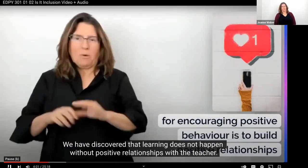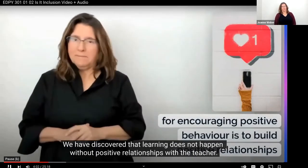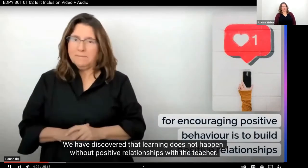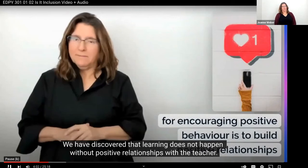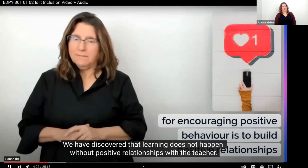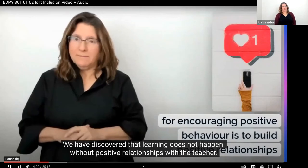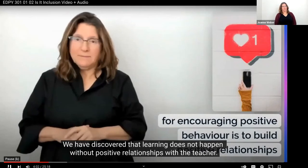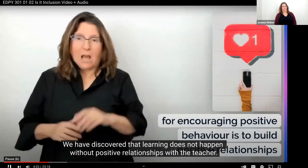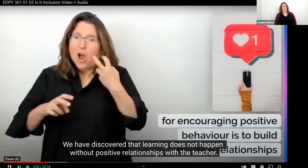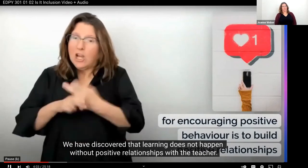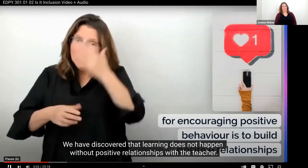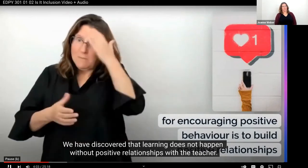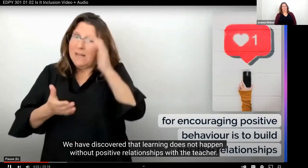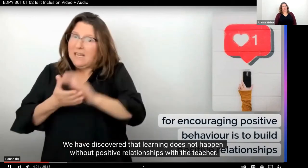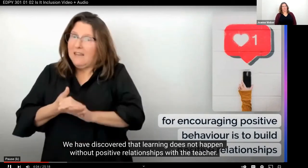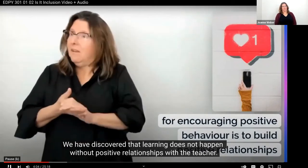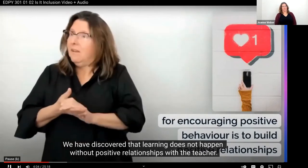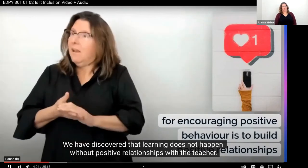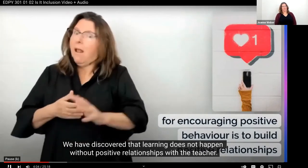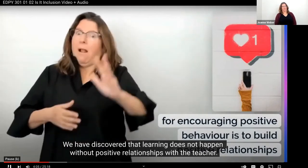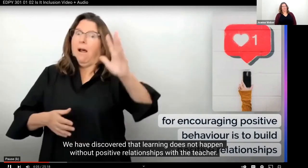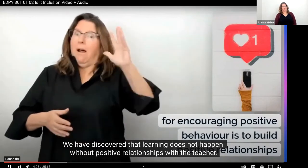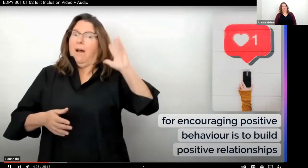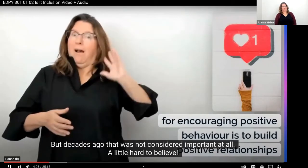without positive relationships with the teacher.